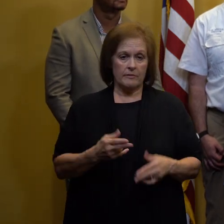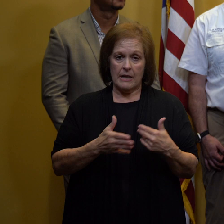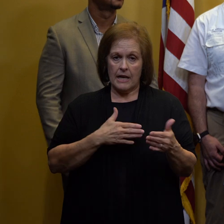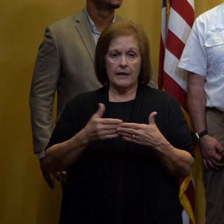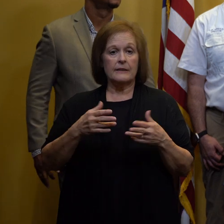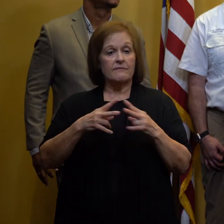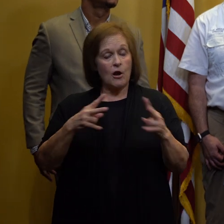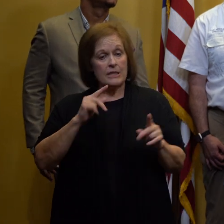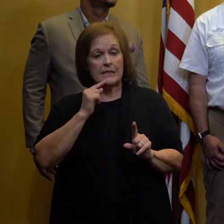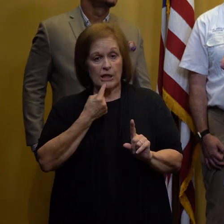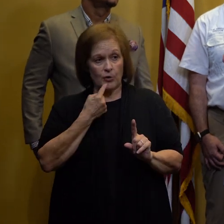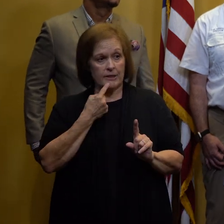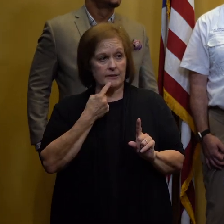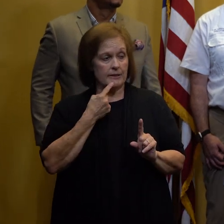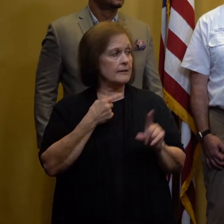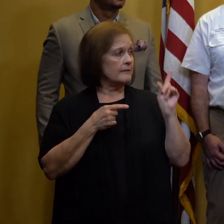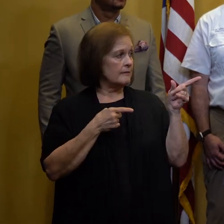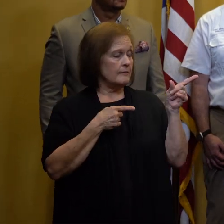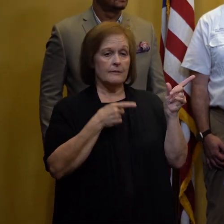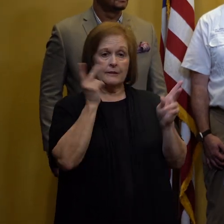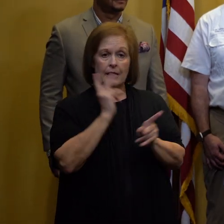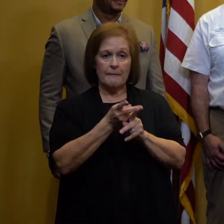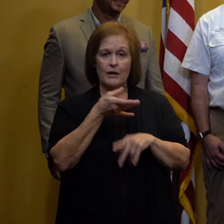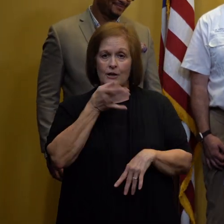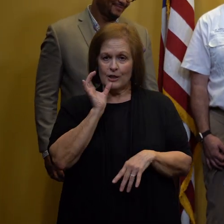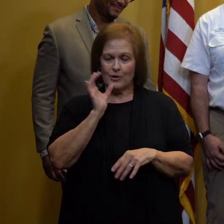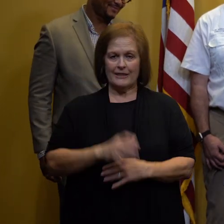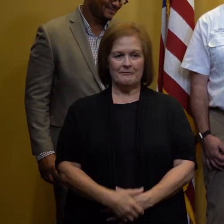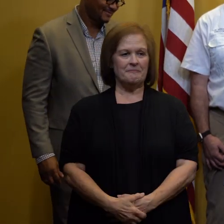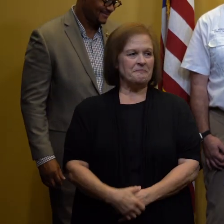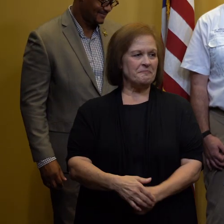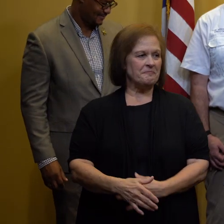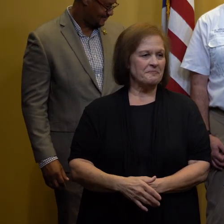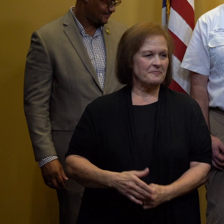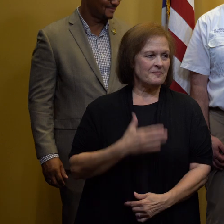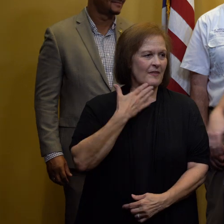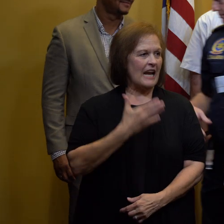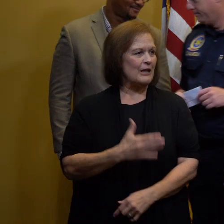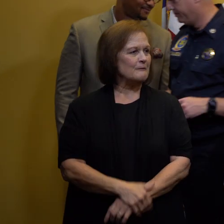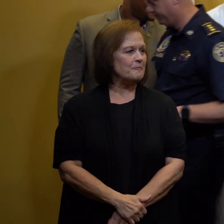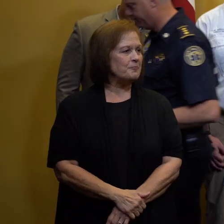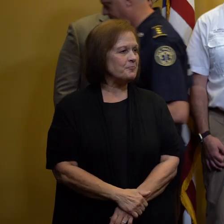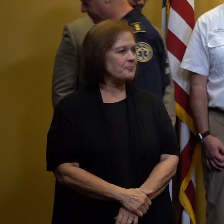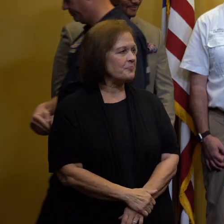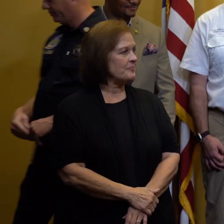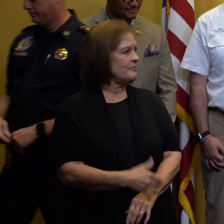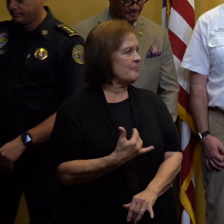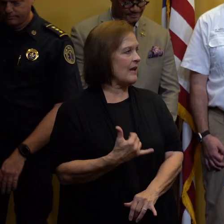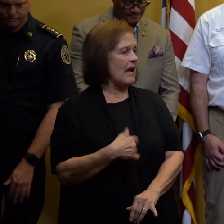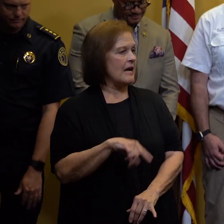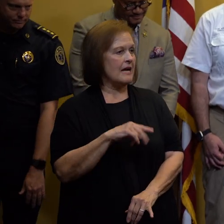take it very seriously. And stay hydrated. Thank you very much. Thank you, Chief. And I'm going to